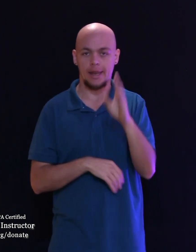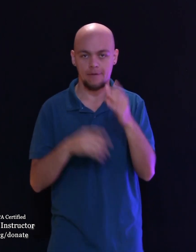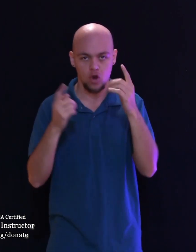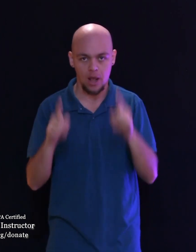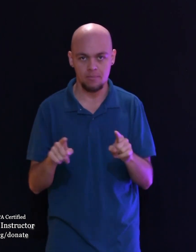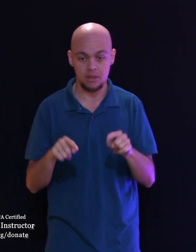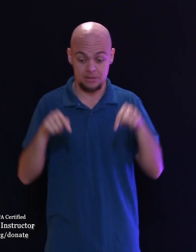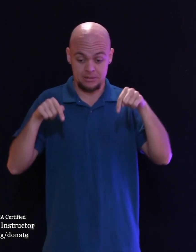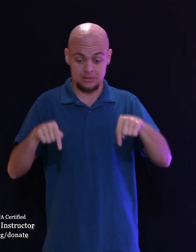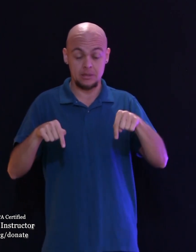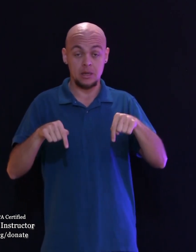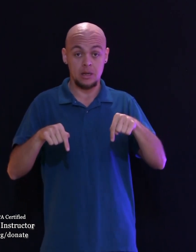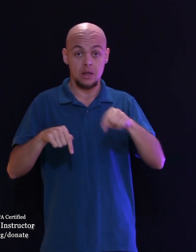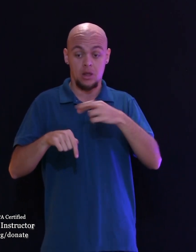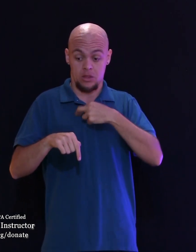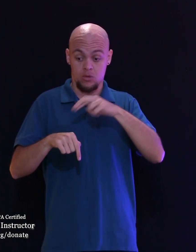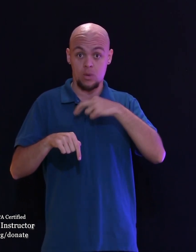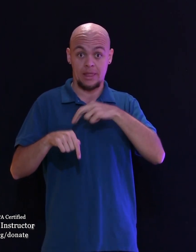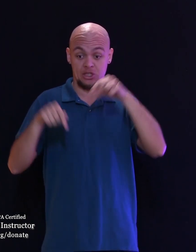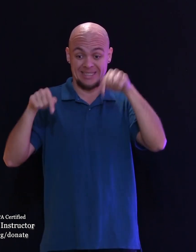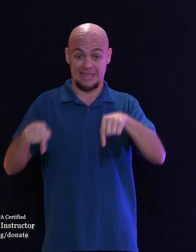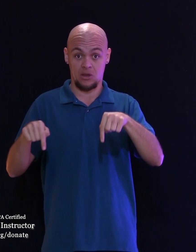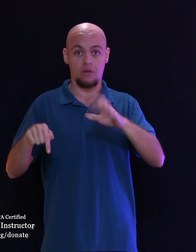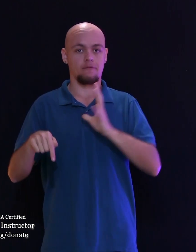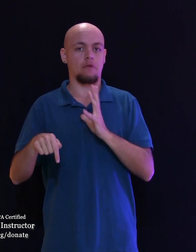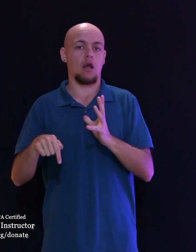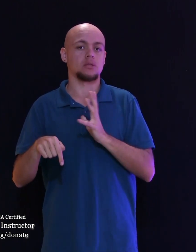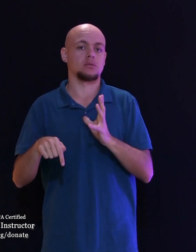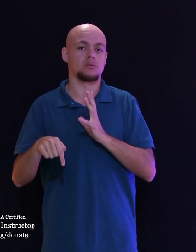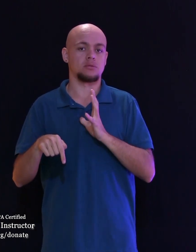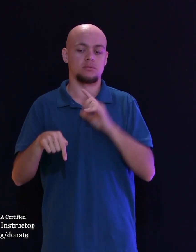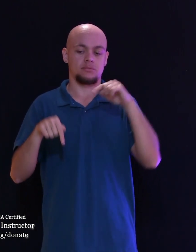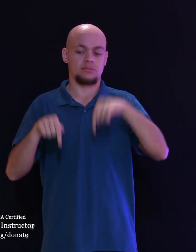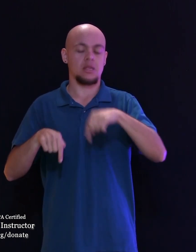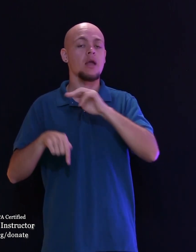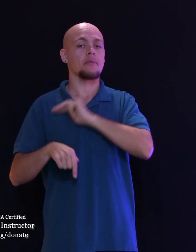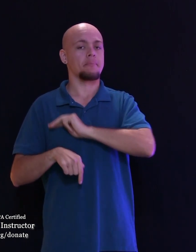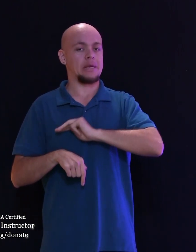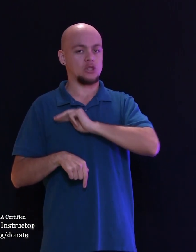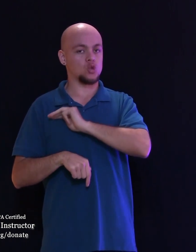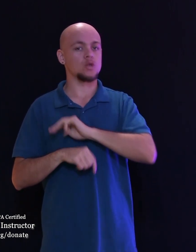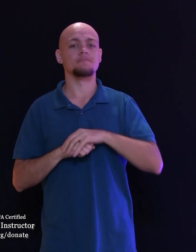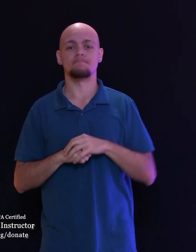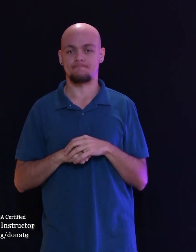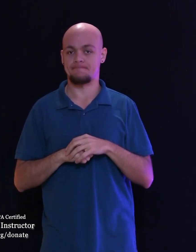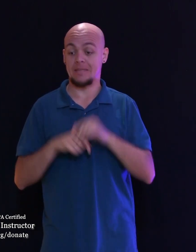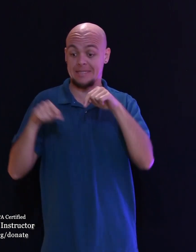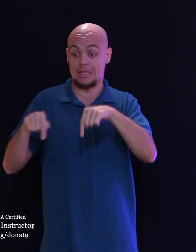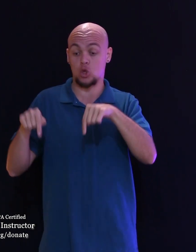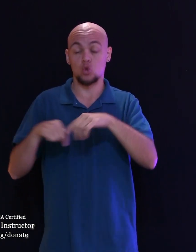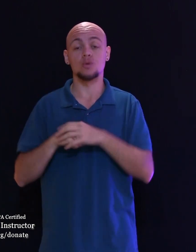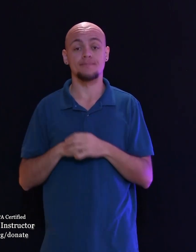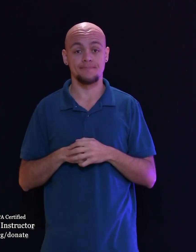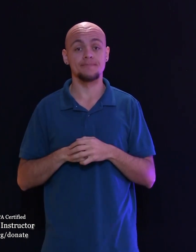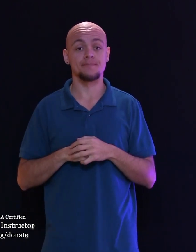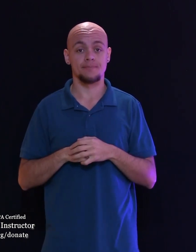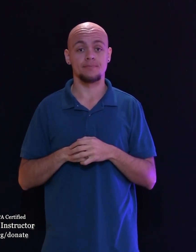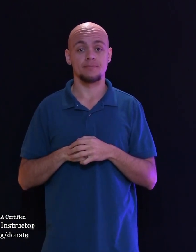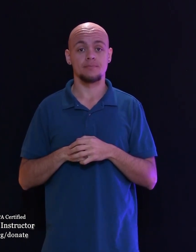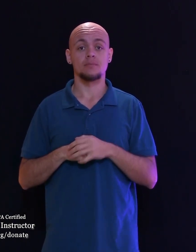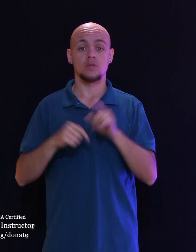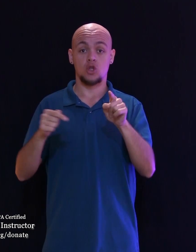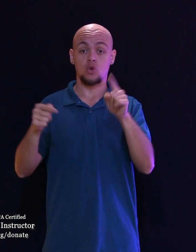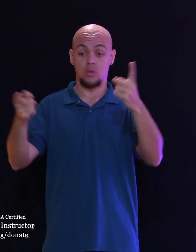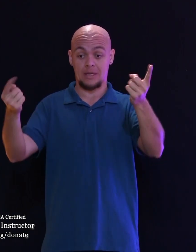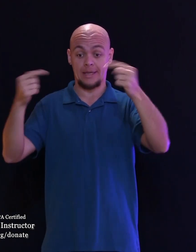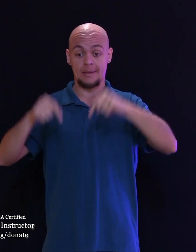Because how we practice our religion here is fine with them. Because we're a ministry. And we're doing it here. You all came